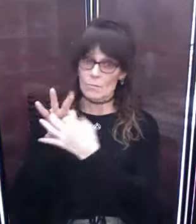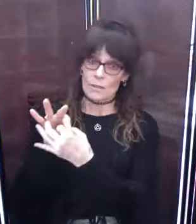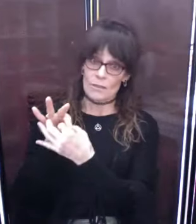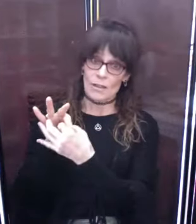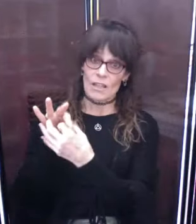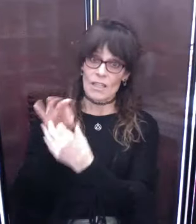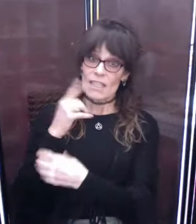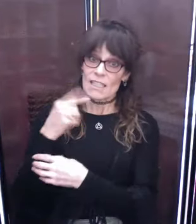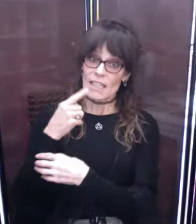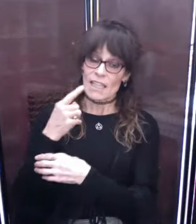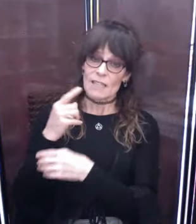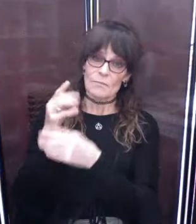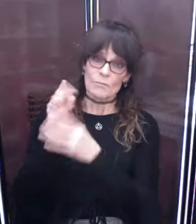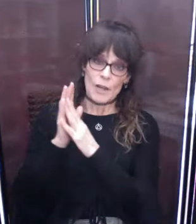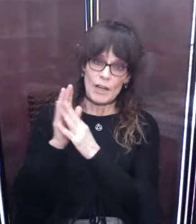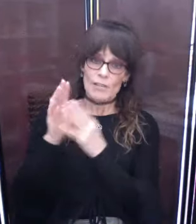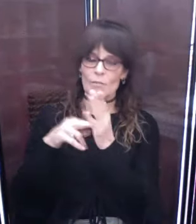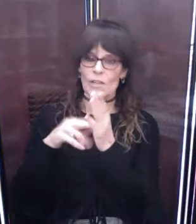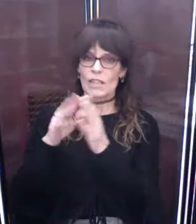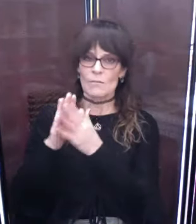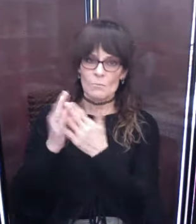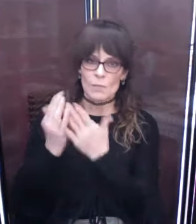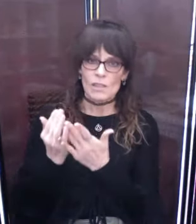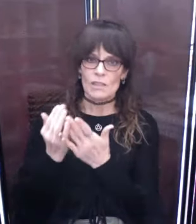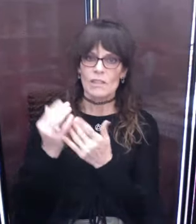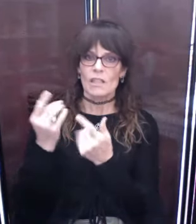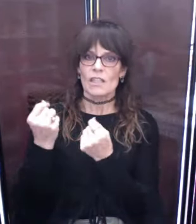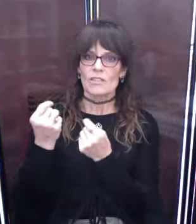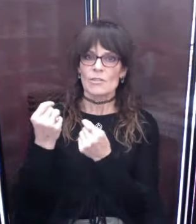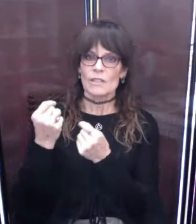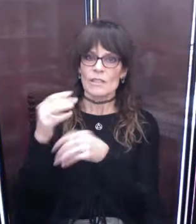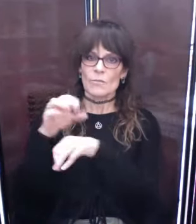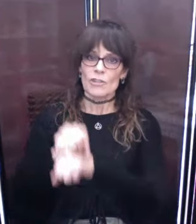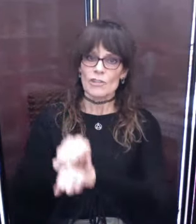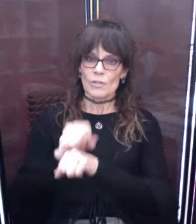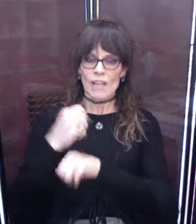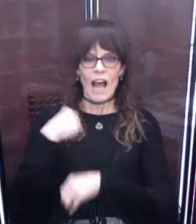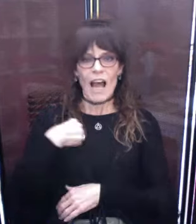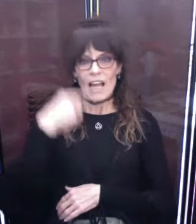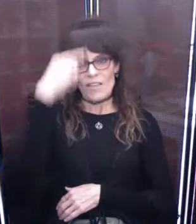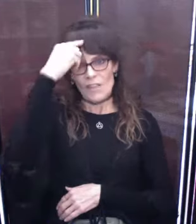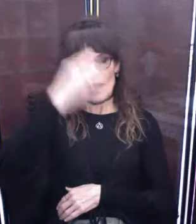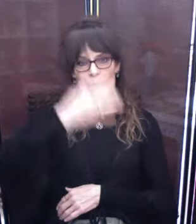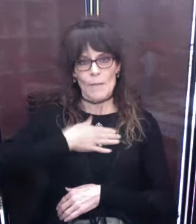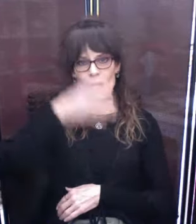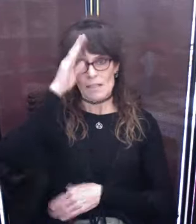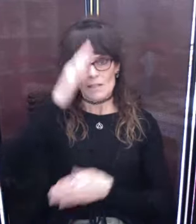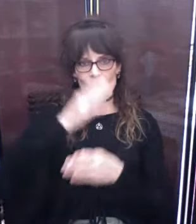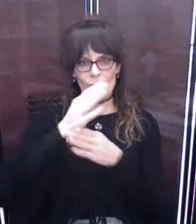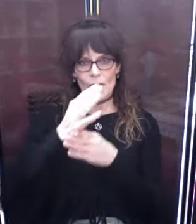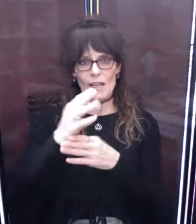certain prayers and reading certain books and doing some rituals. I thought my sobriety was built on